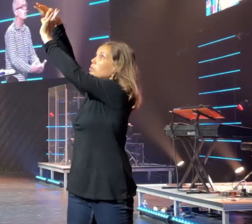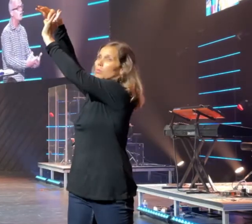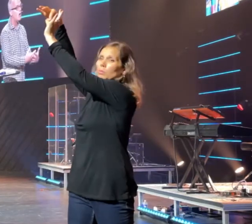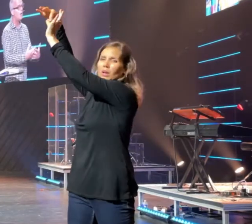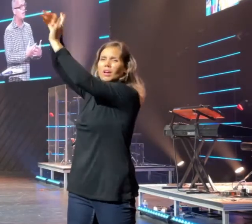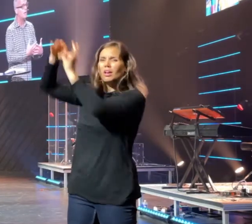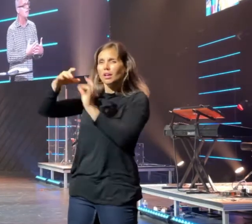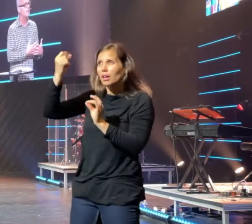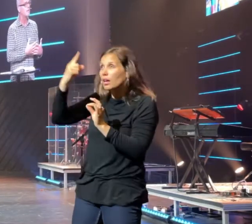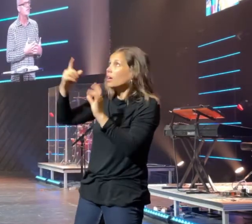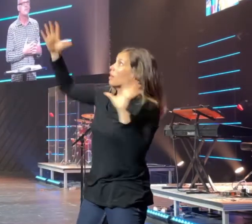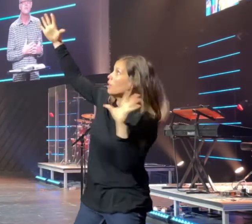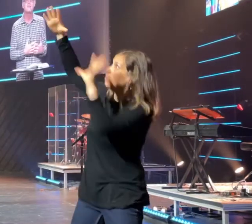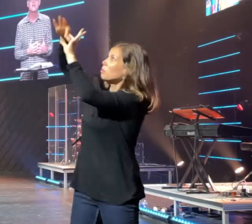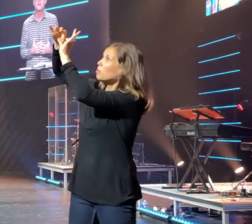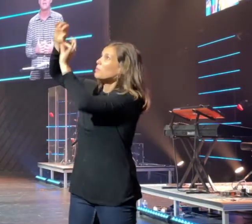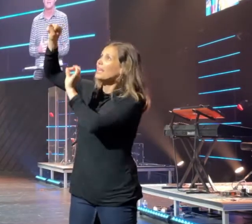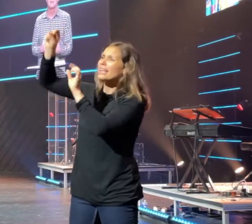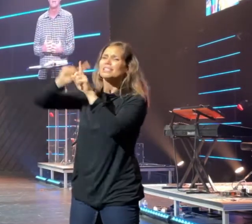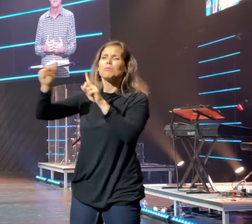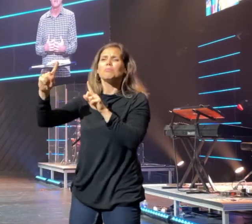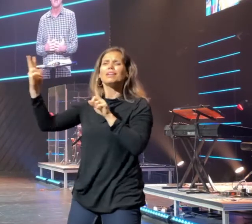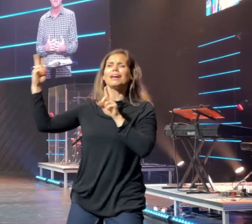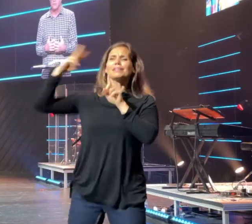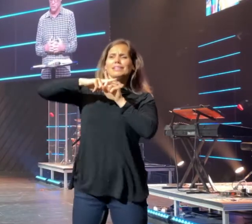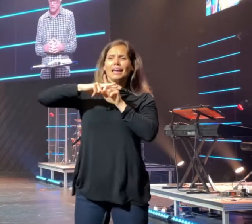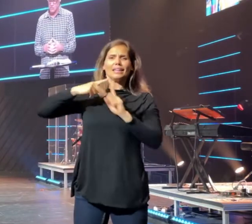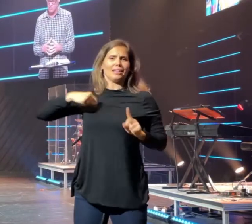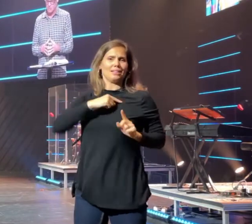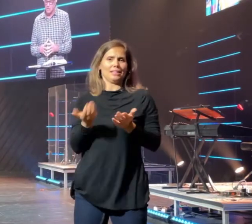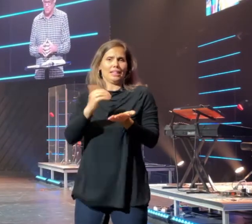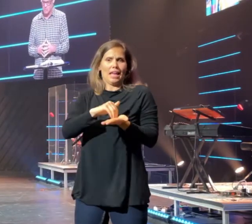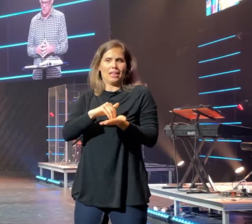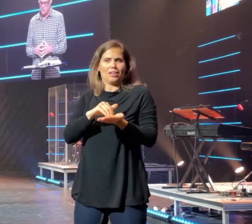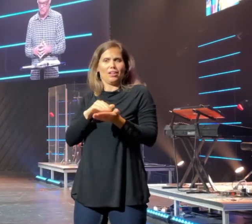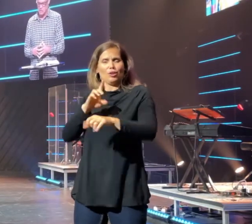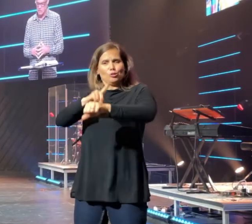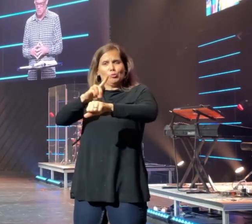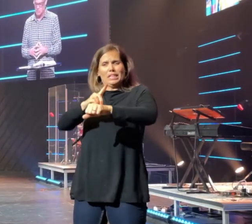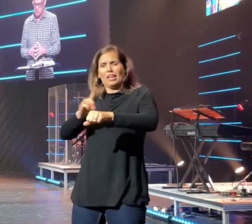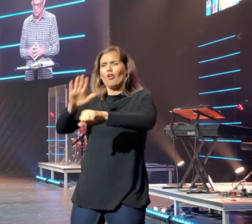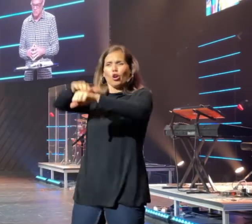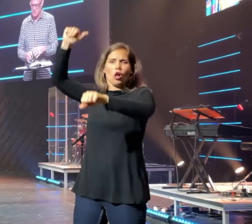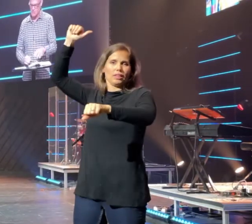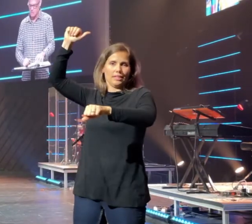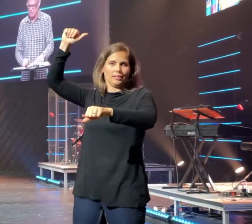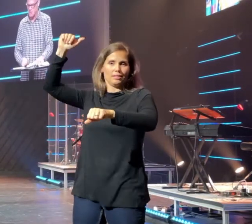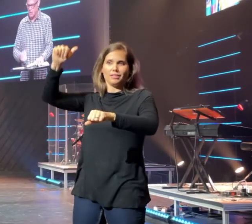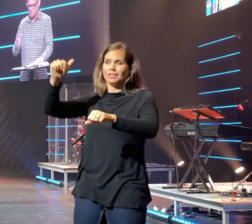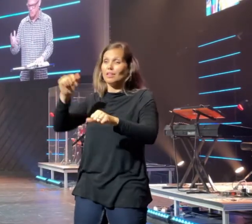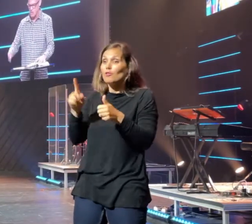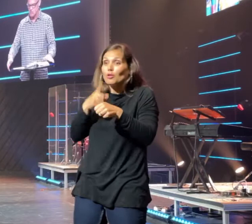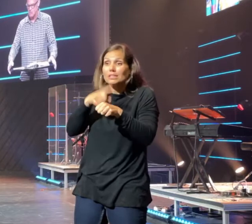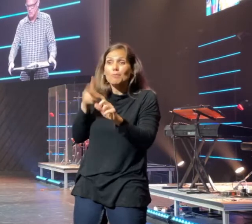a calling that was originally given in the first creation, Genesis chapter 1. So let's take a look at this by